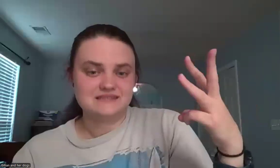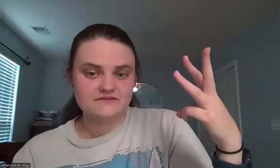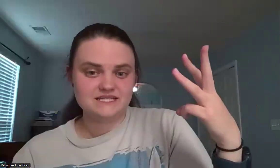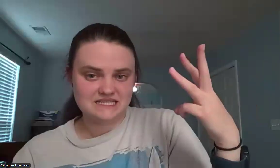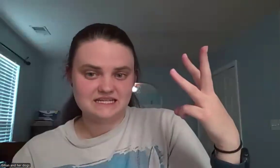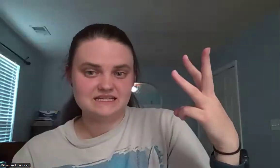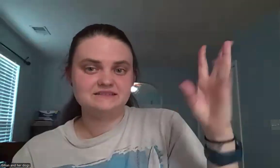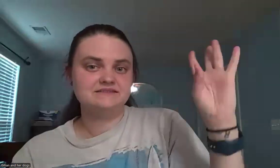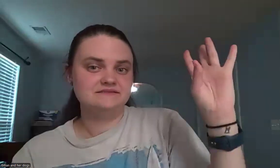17.